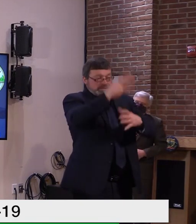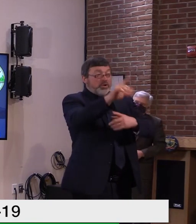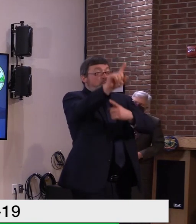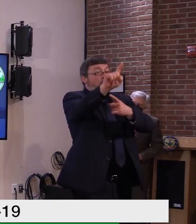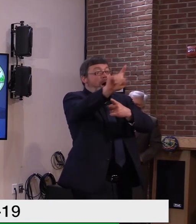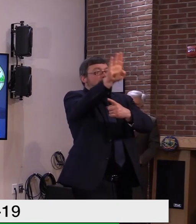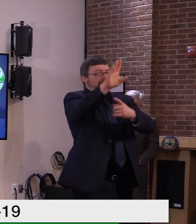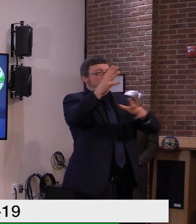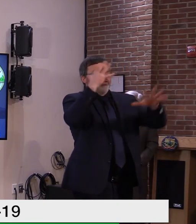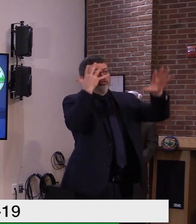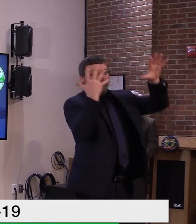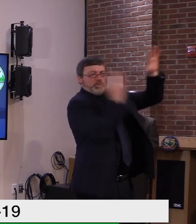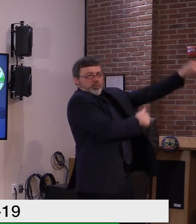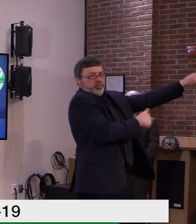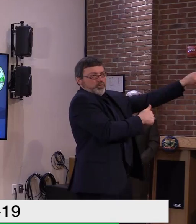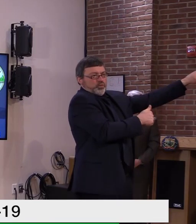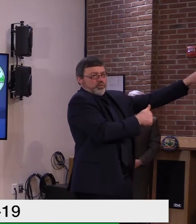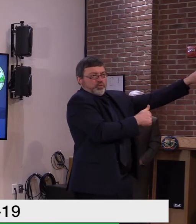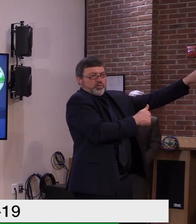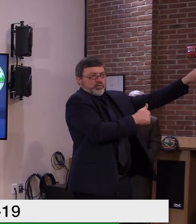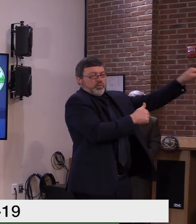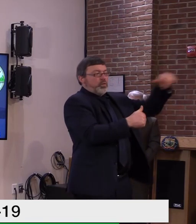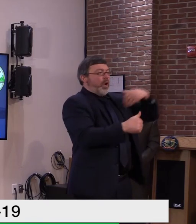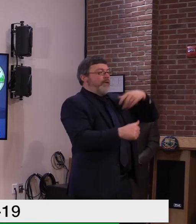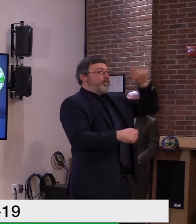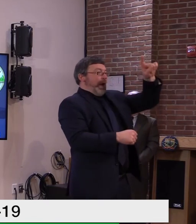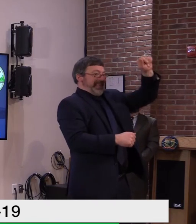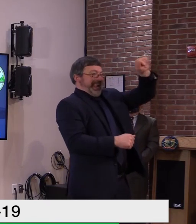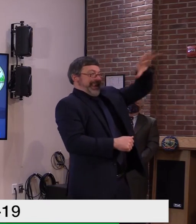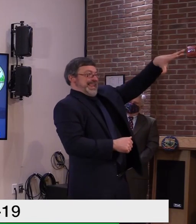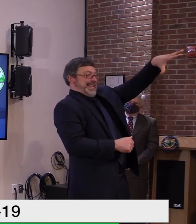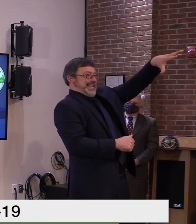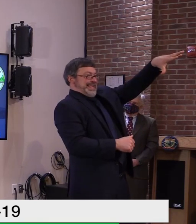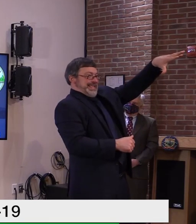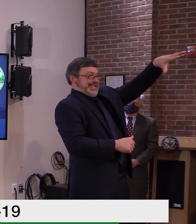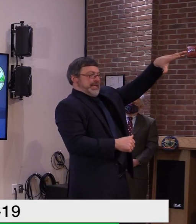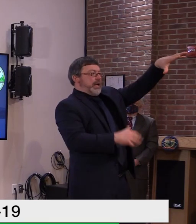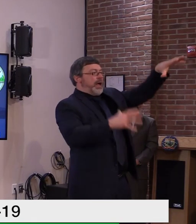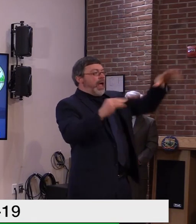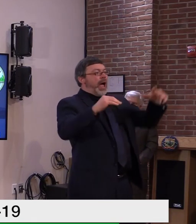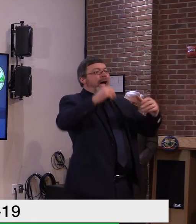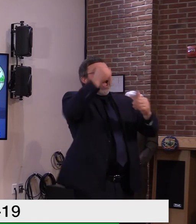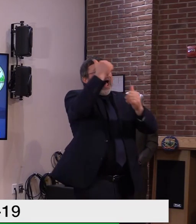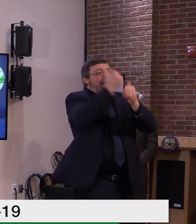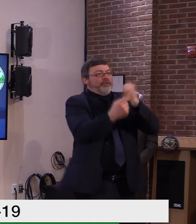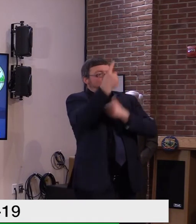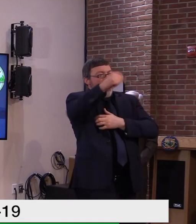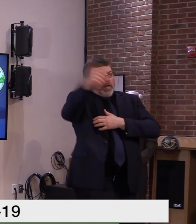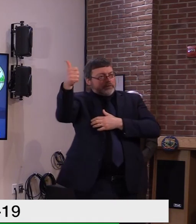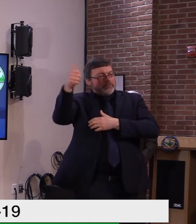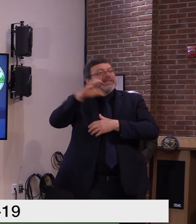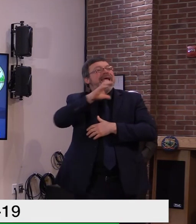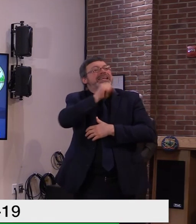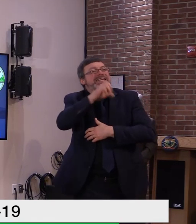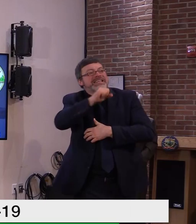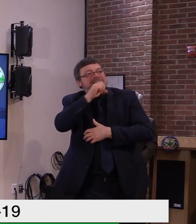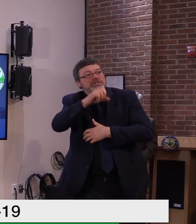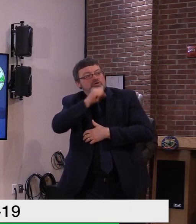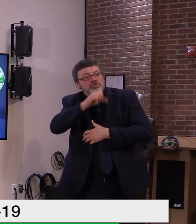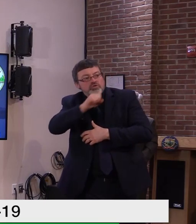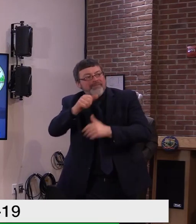banding. So somebody 70 is certainly in a high priority group.